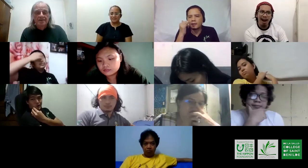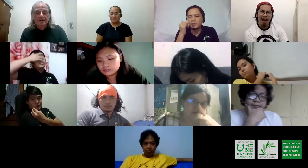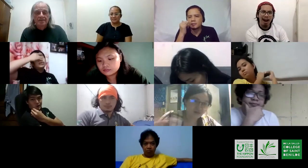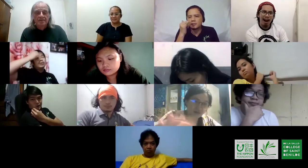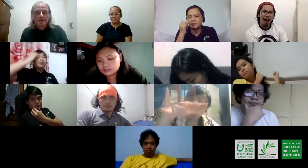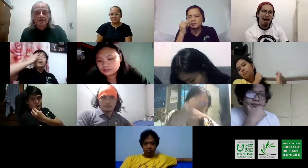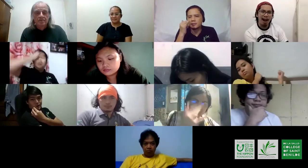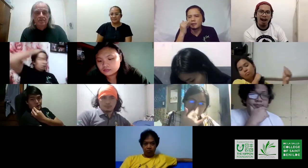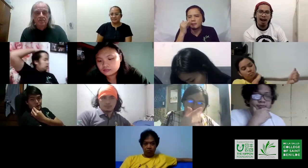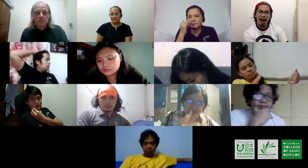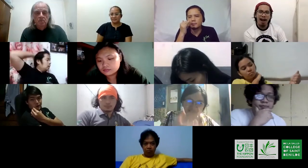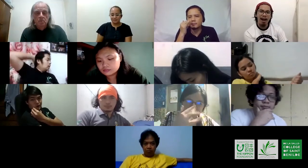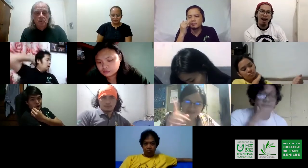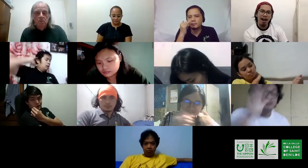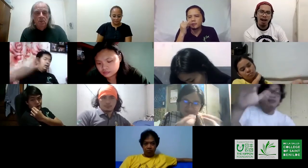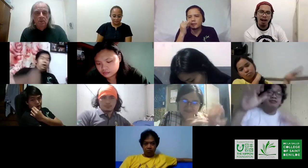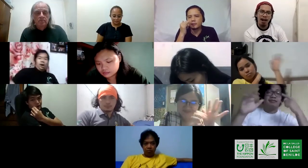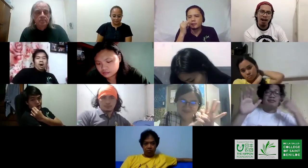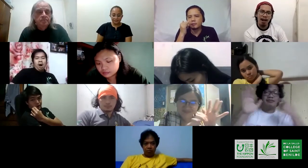Nat has his hand up.